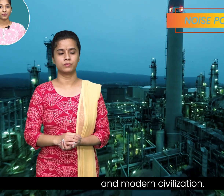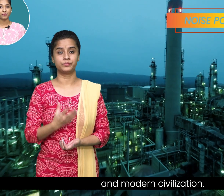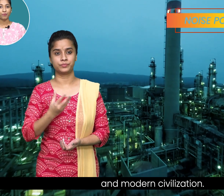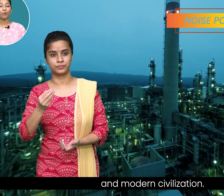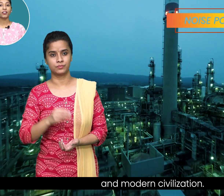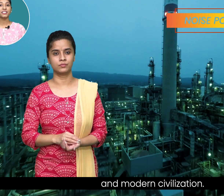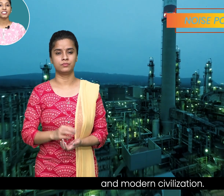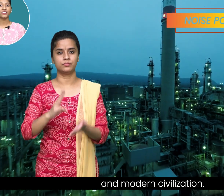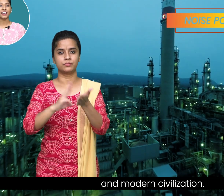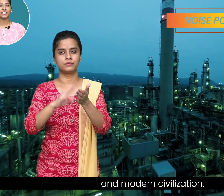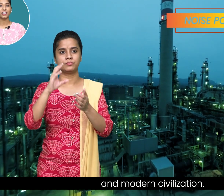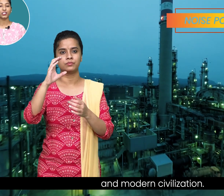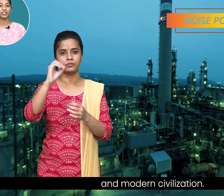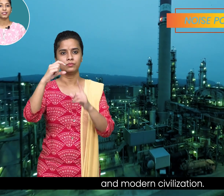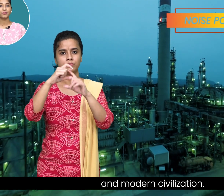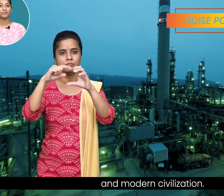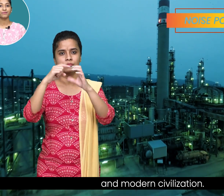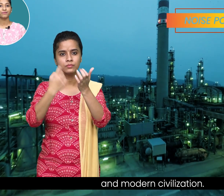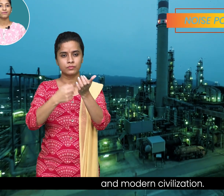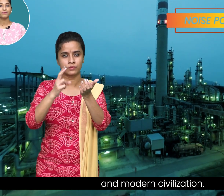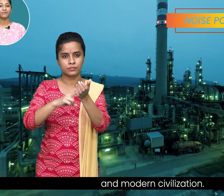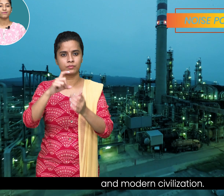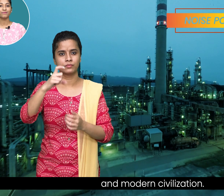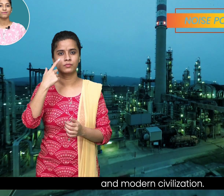and modern civilization.